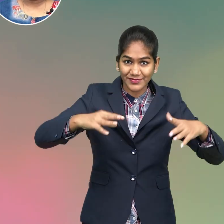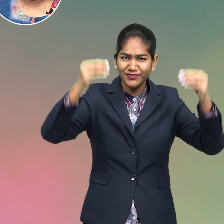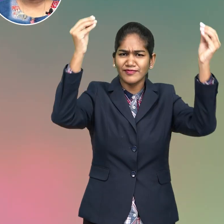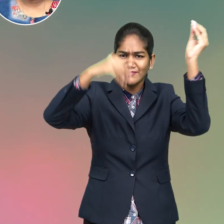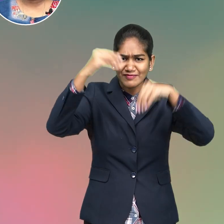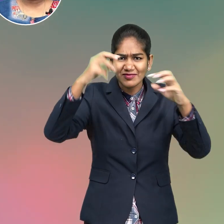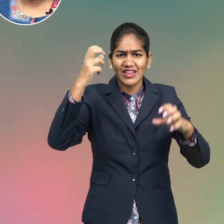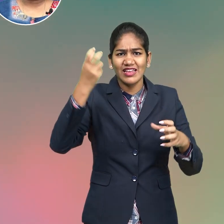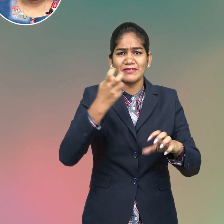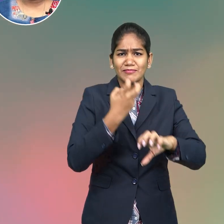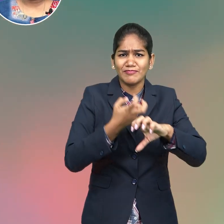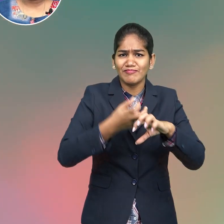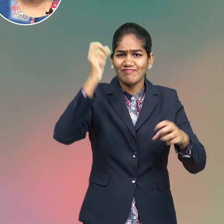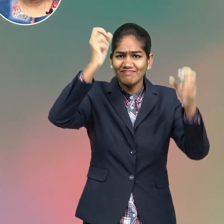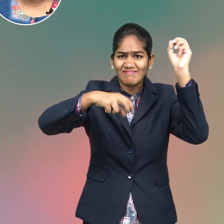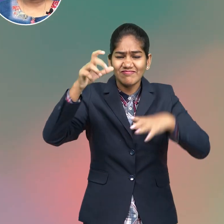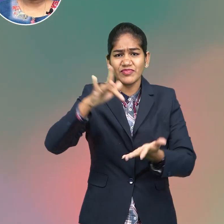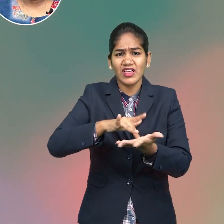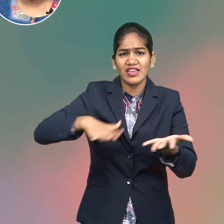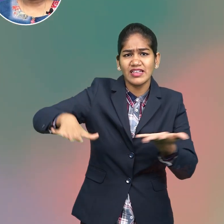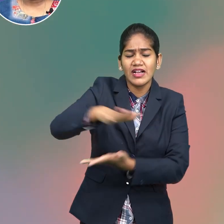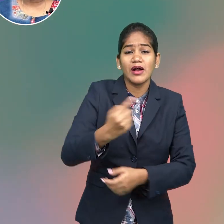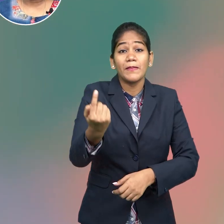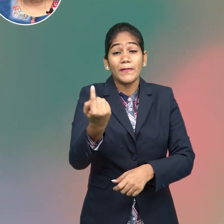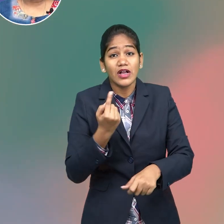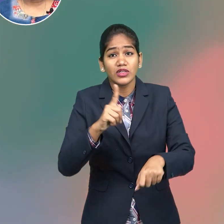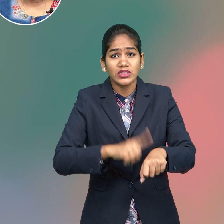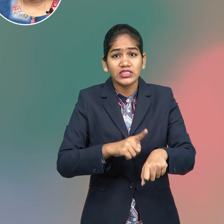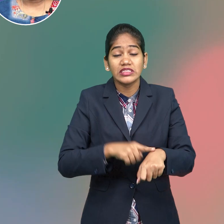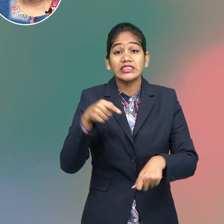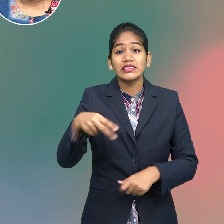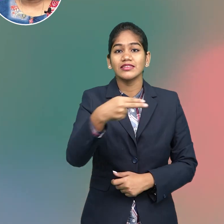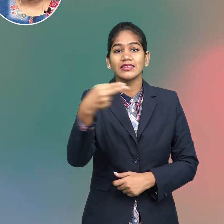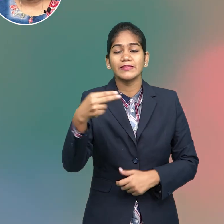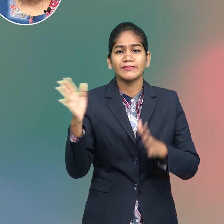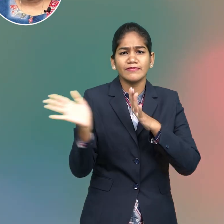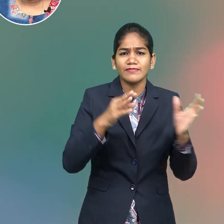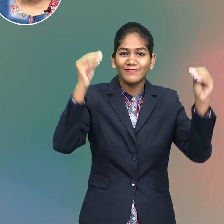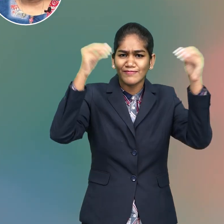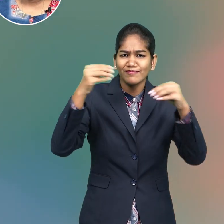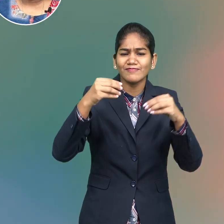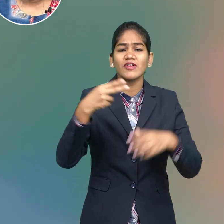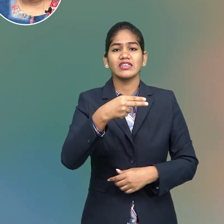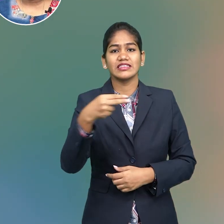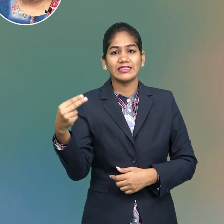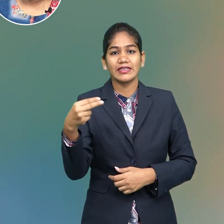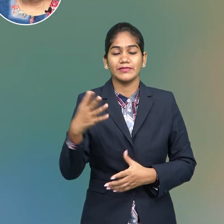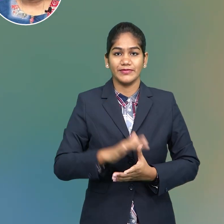precipitation over an area at a particular time refers to weather.